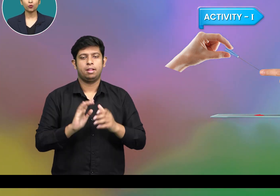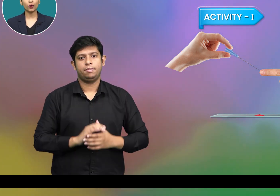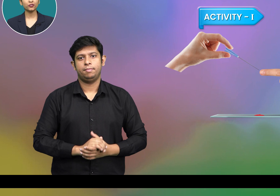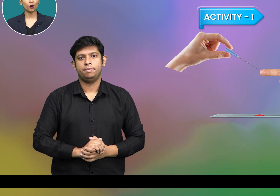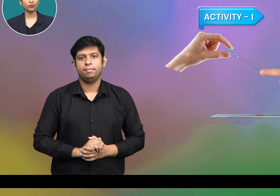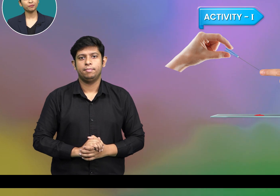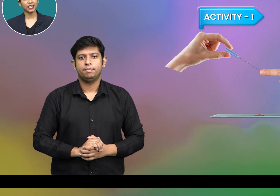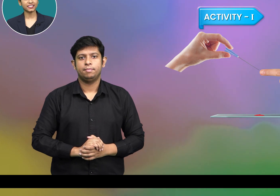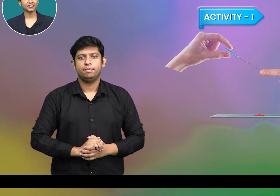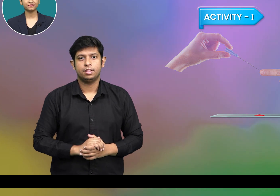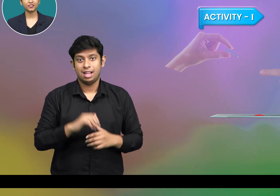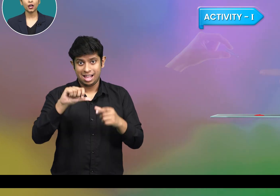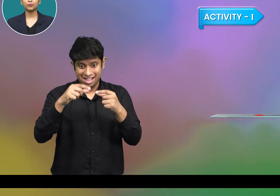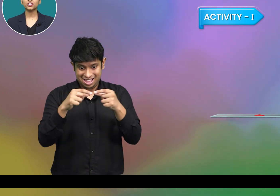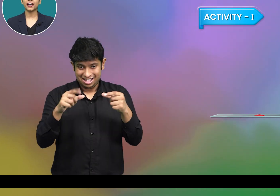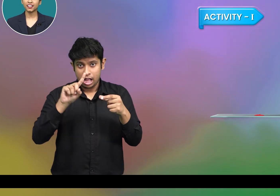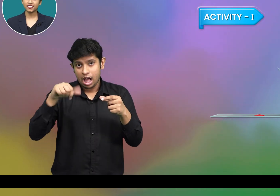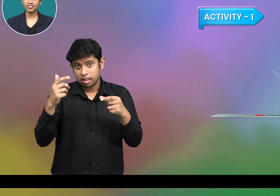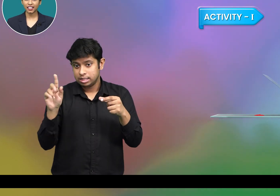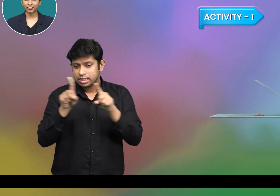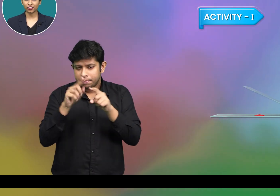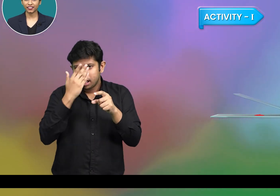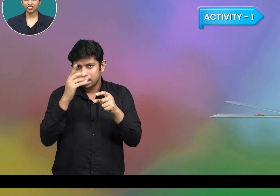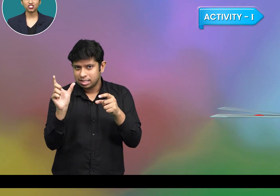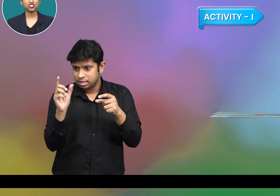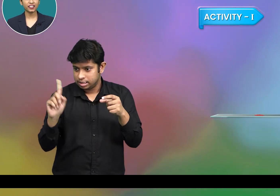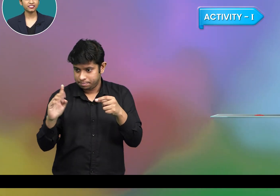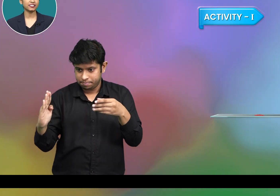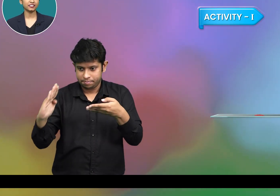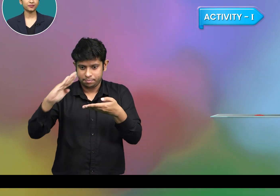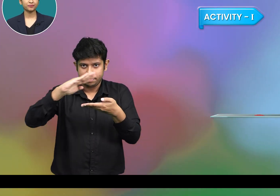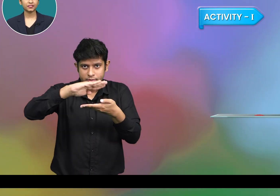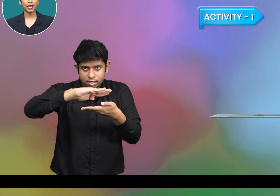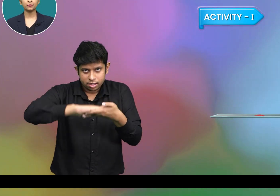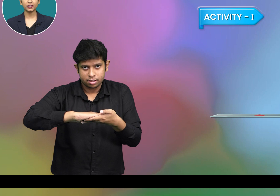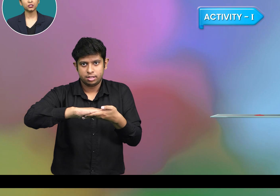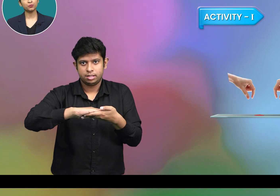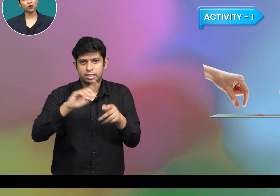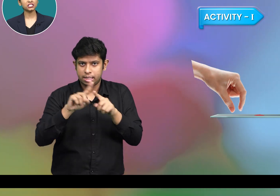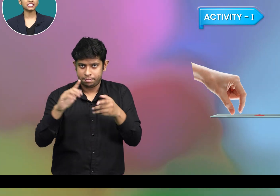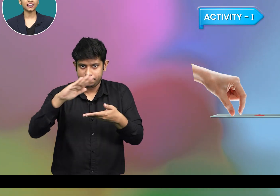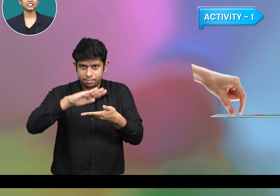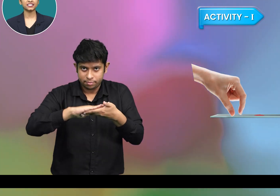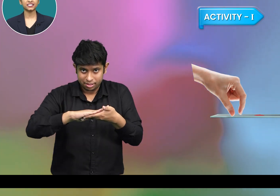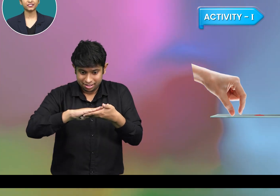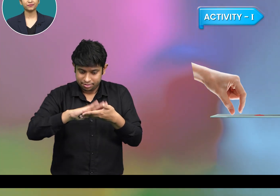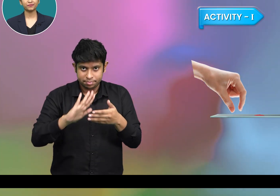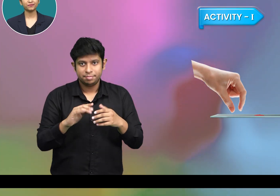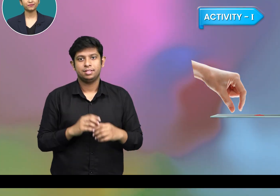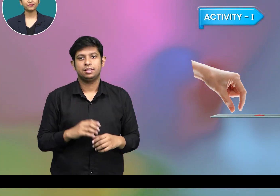collect 1 drop of blood. Put another slide on it gently and press both